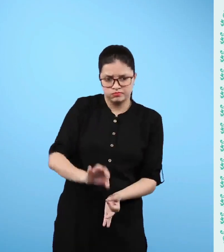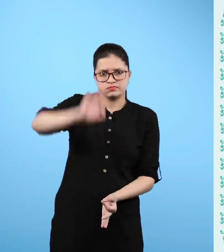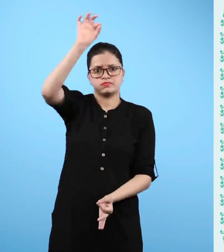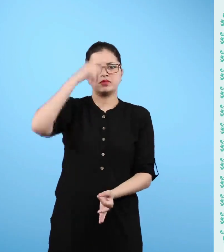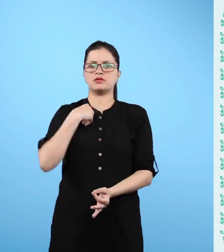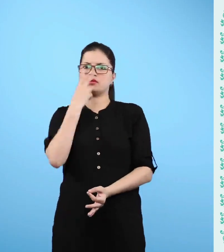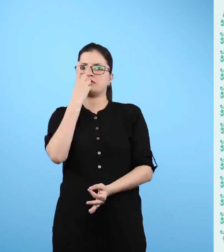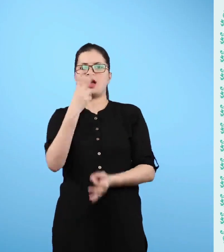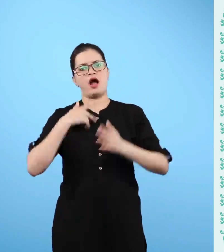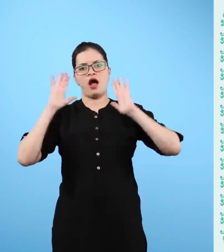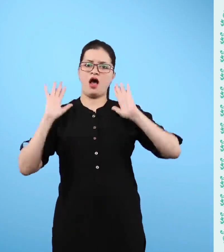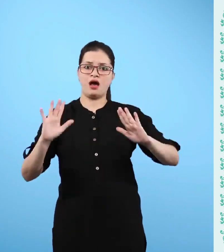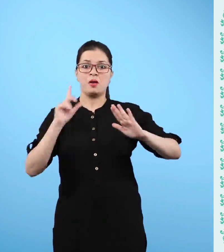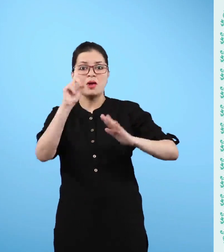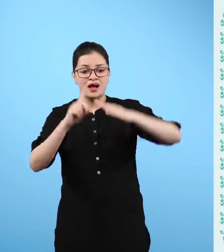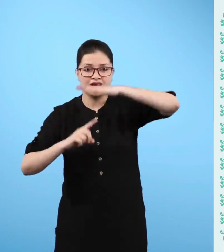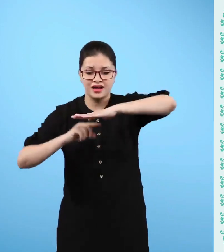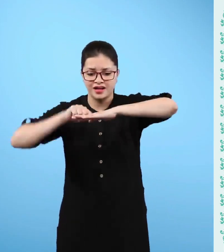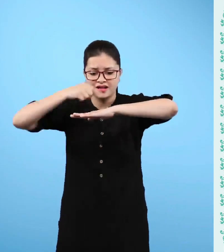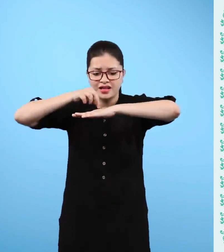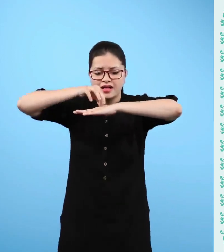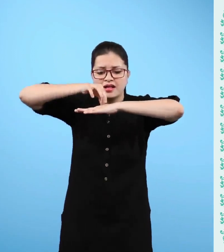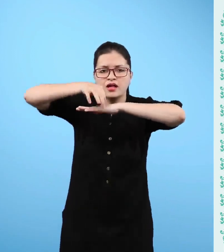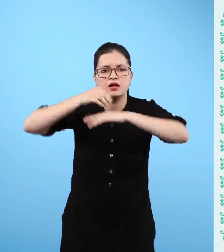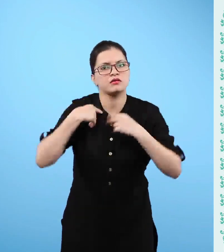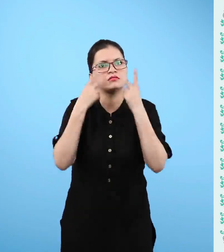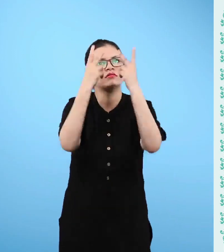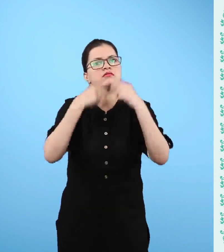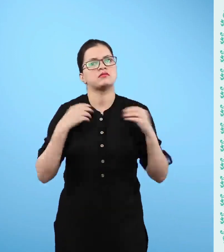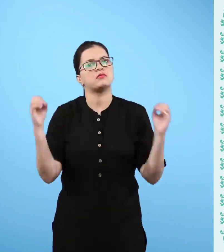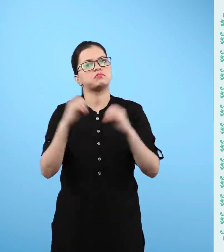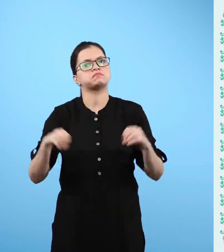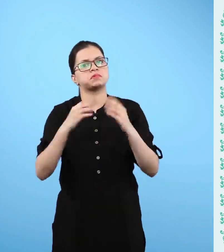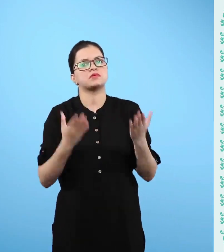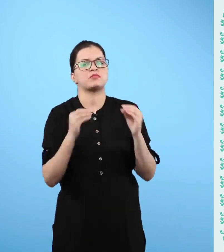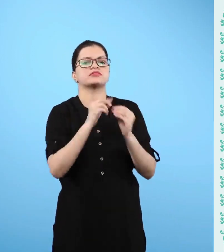long and how high the bridge is, but I cannot make out how wide it is."